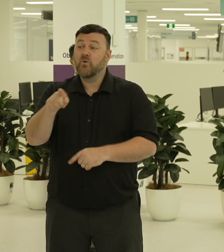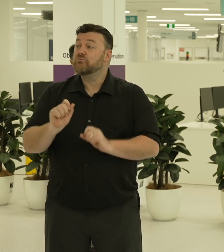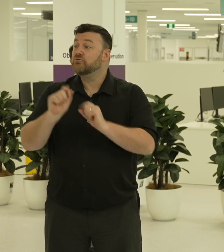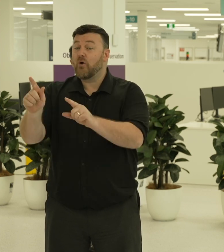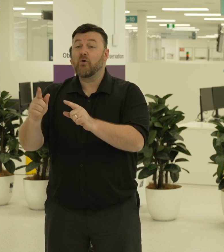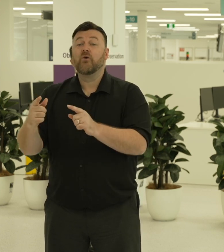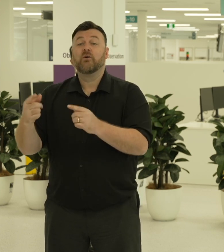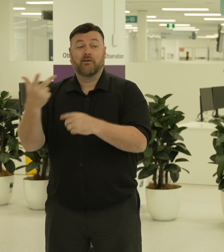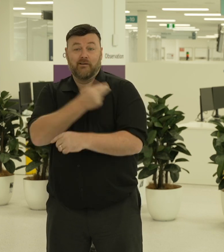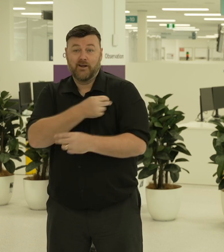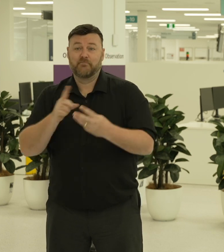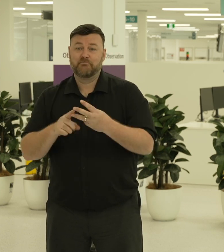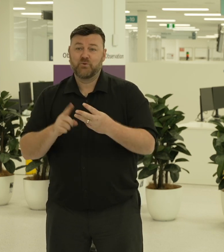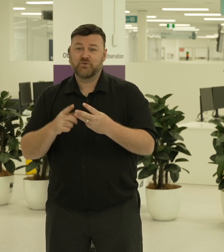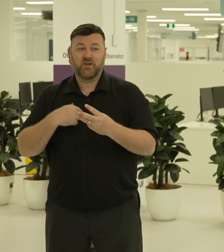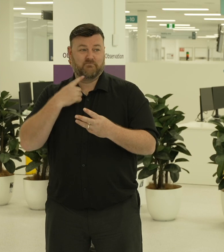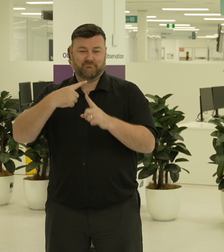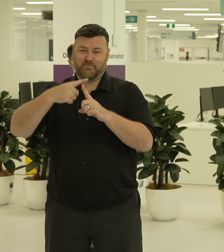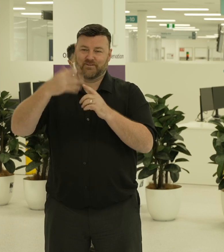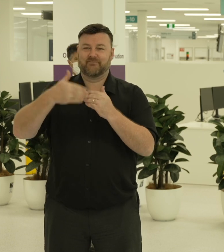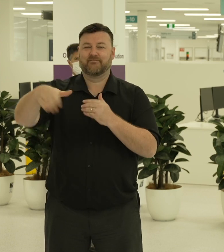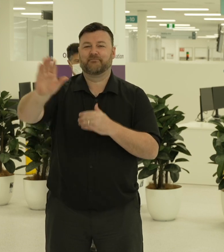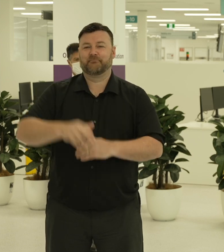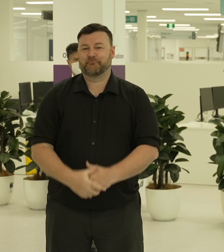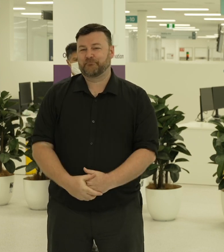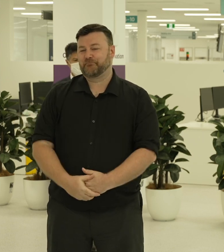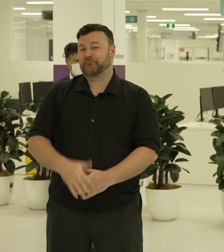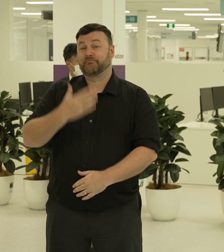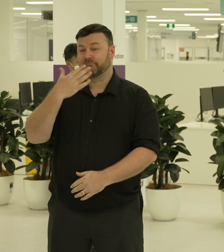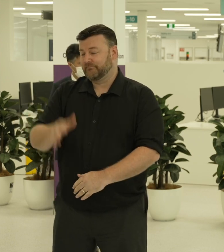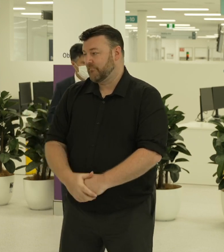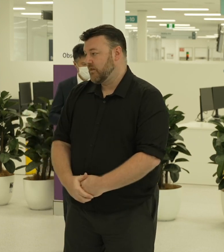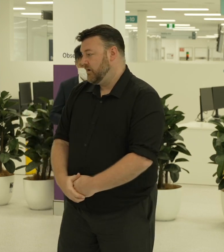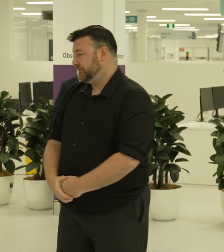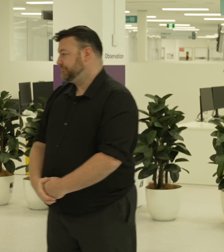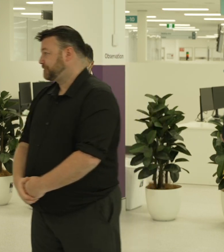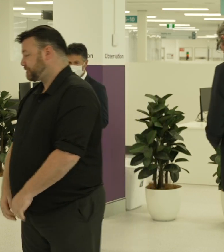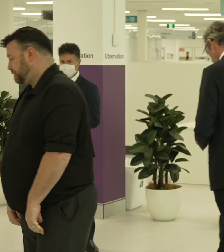that there are strong signs that lie ahead for the people of New South Wales. Thanks, everyone. Thanks. Thank you.